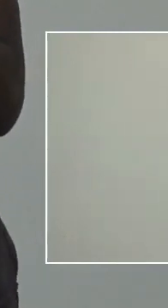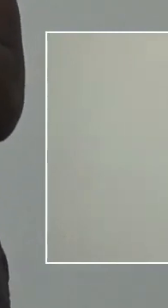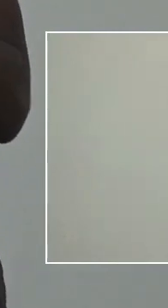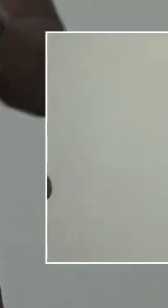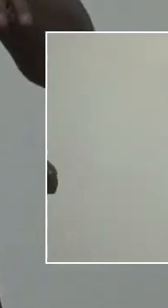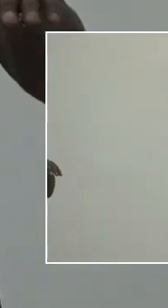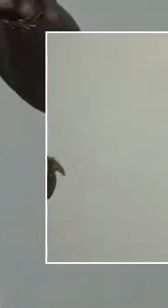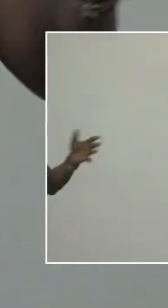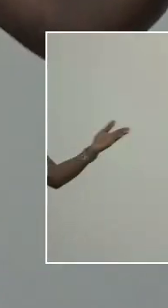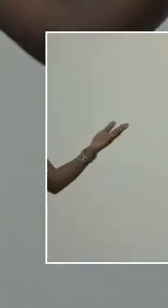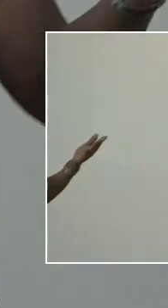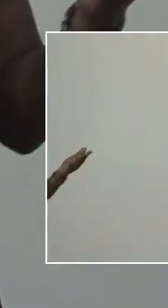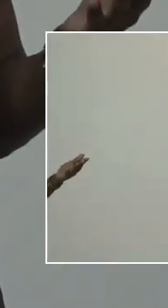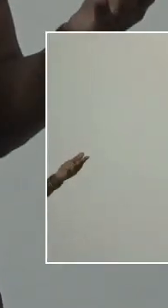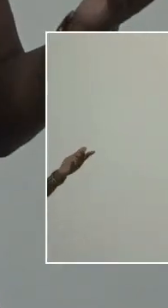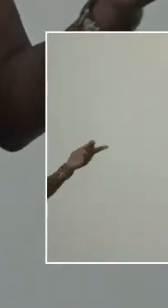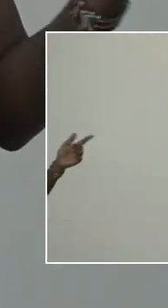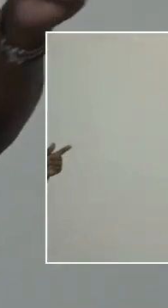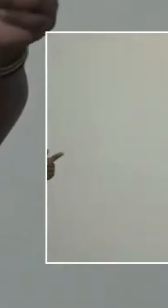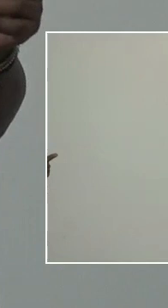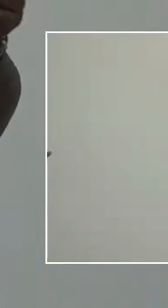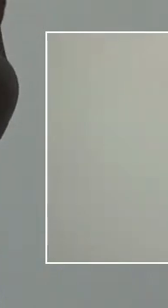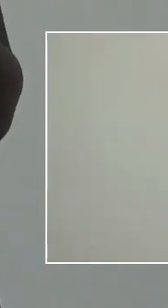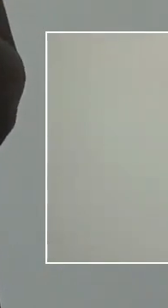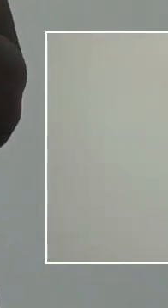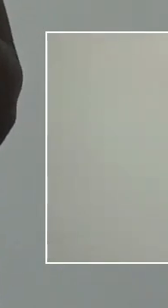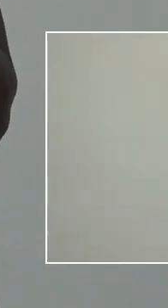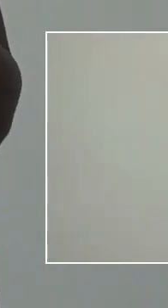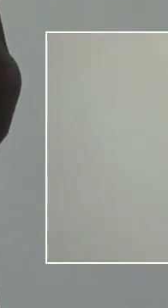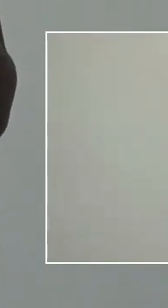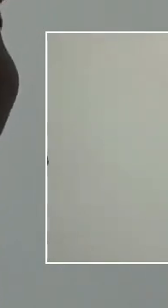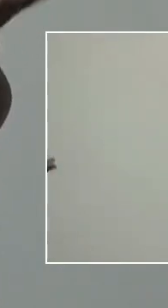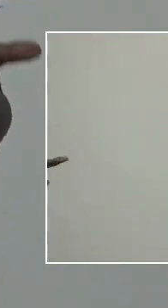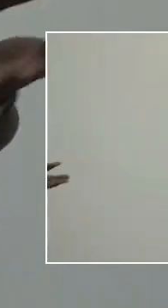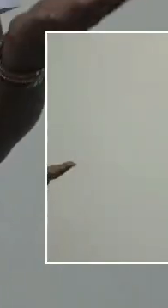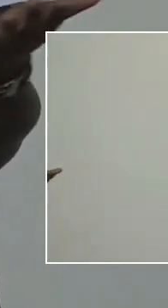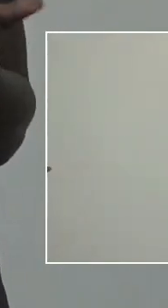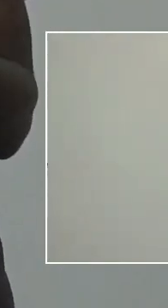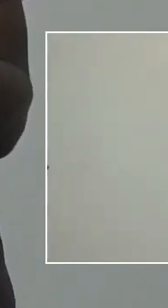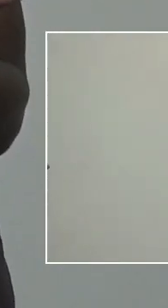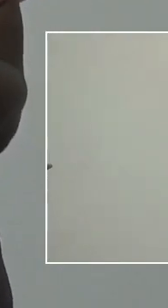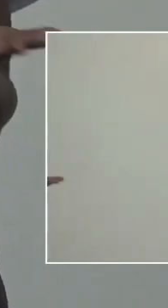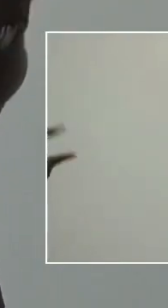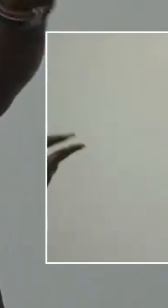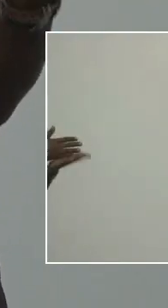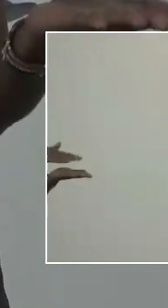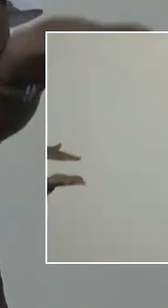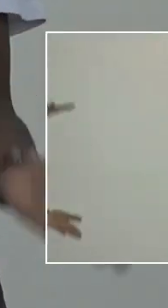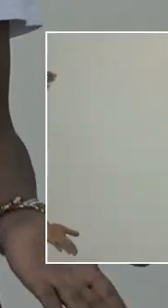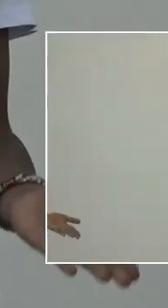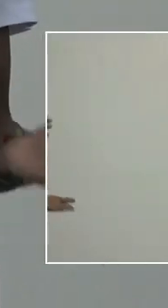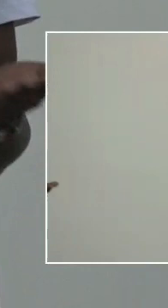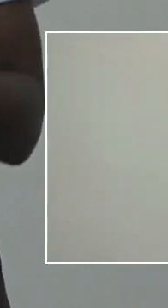and Abdi, and also Eunice. I heard that they had gone for a meeting and